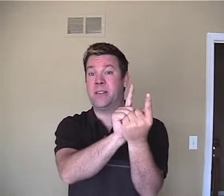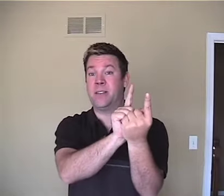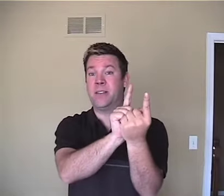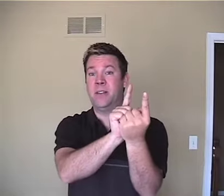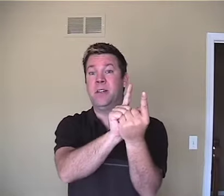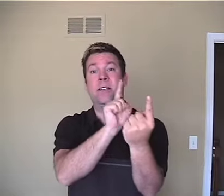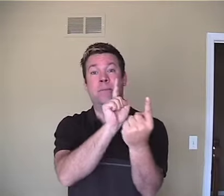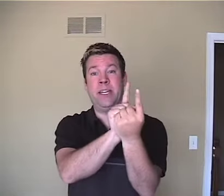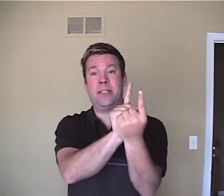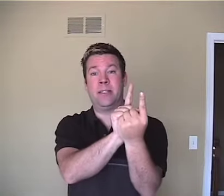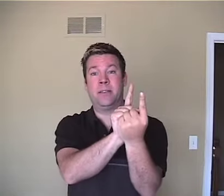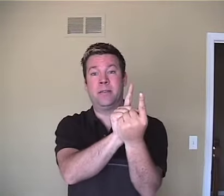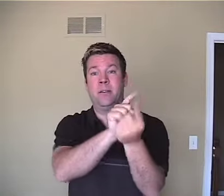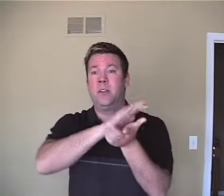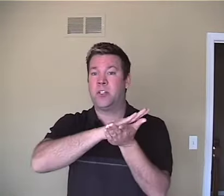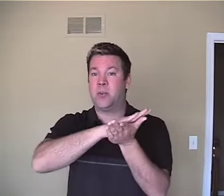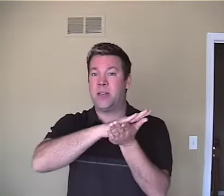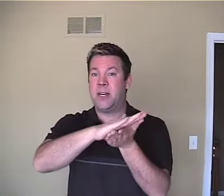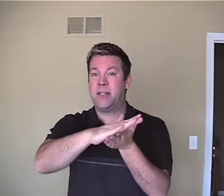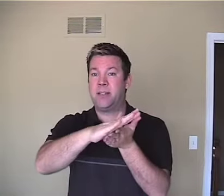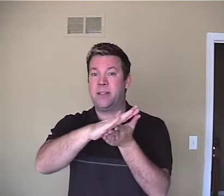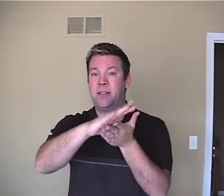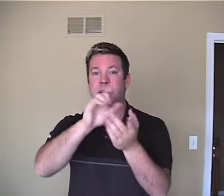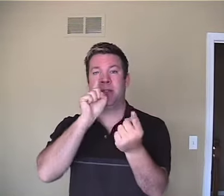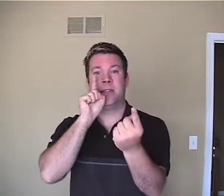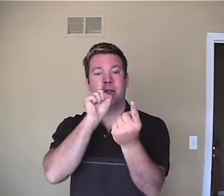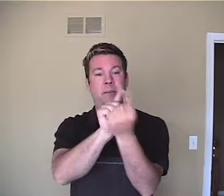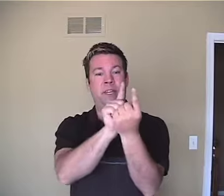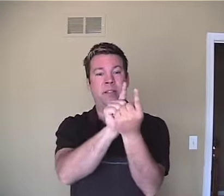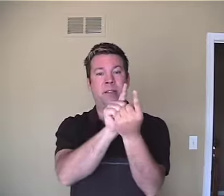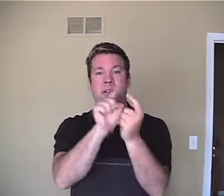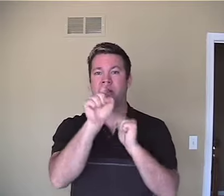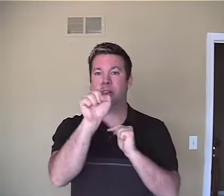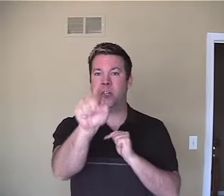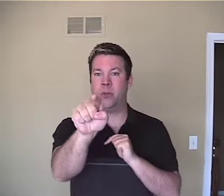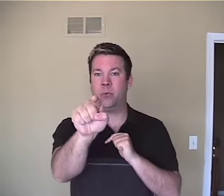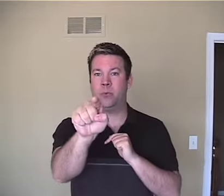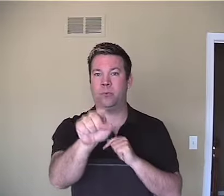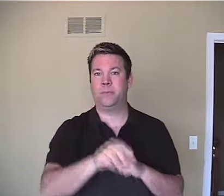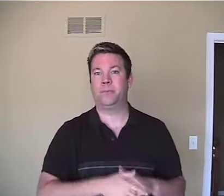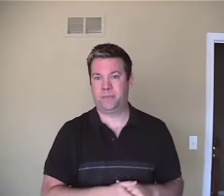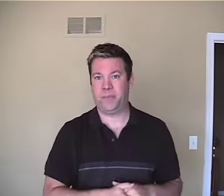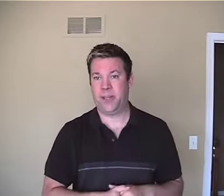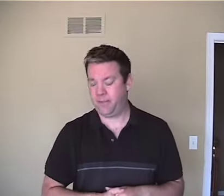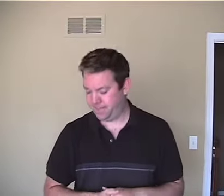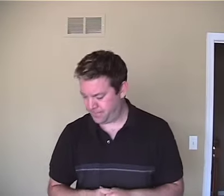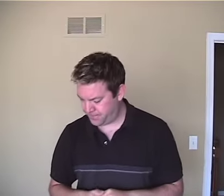fists. It's meet. So nice to meet you. Okay?